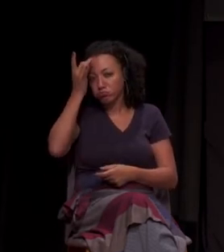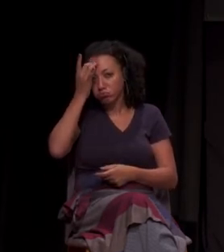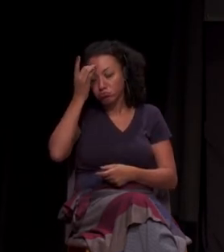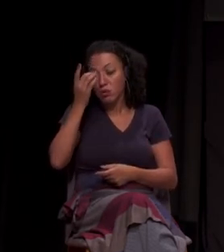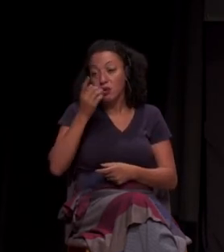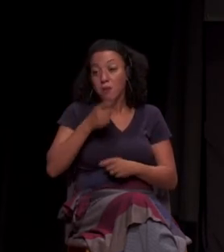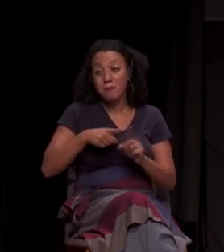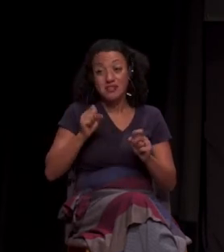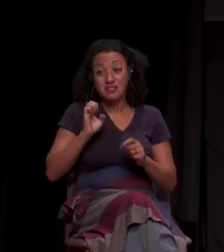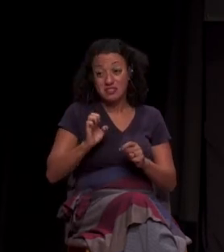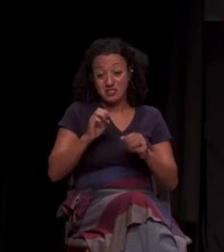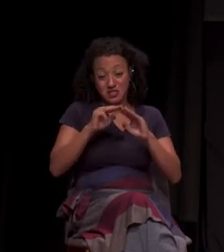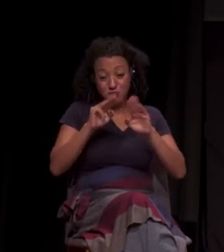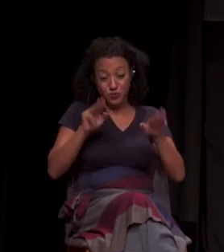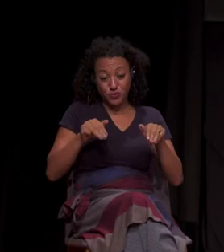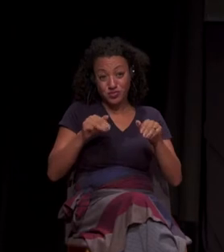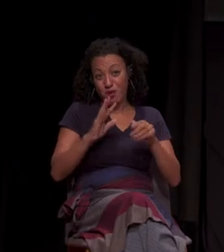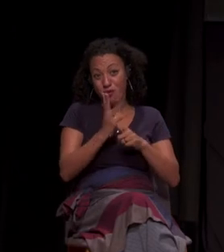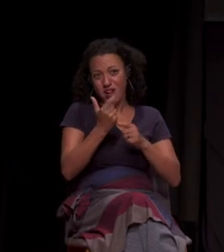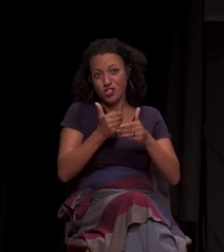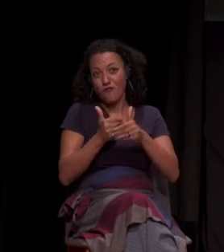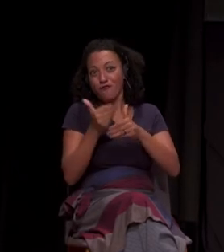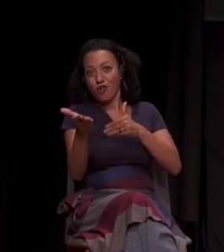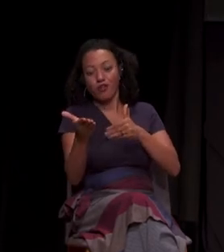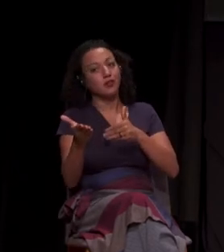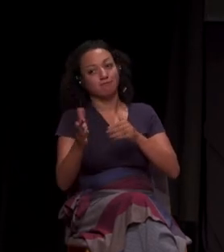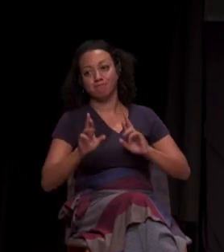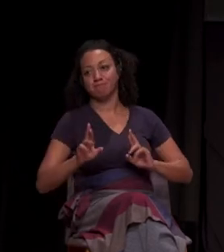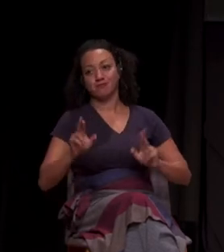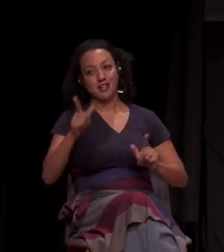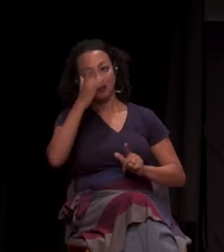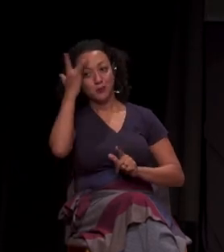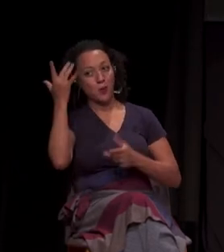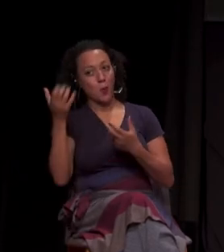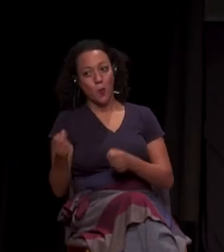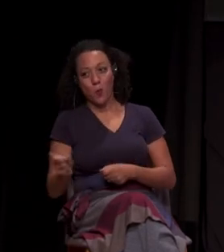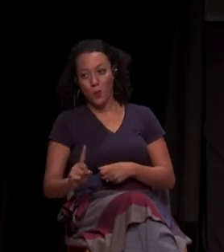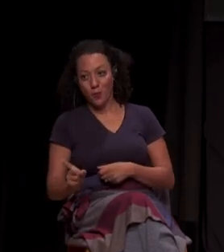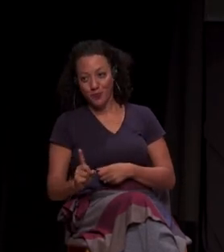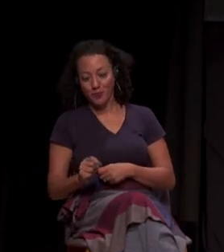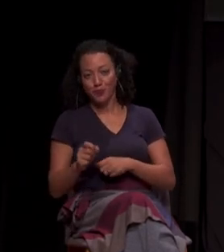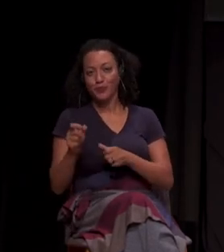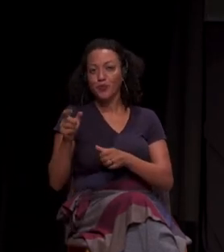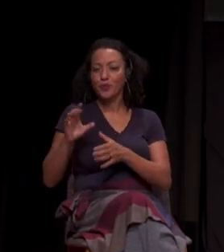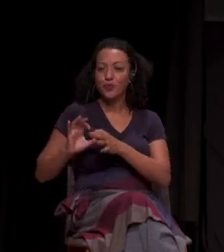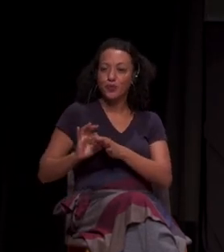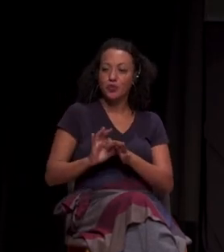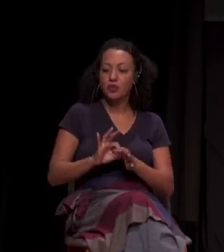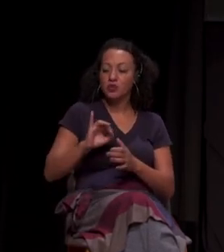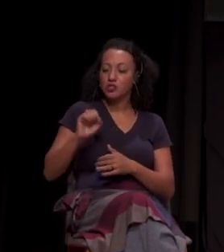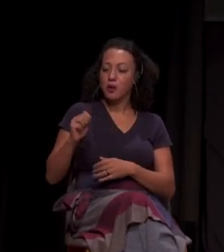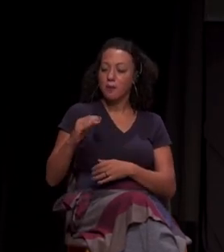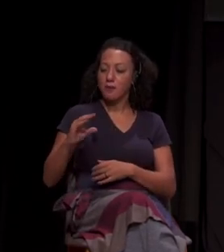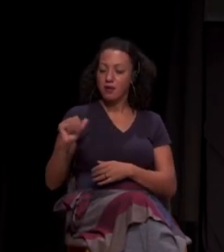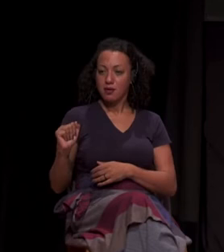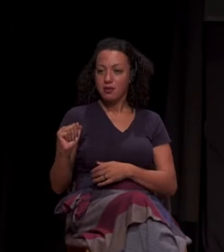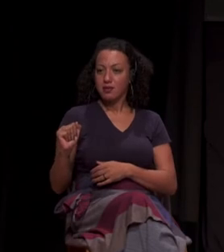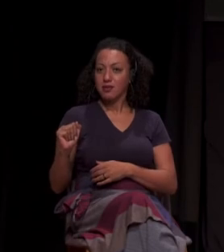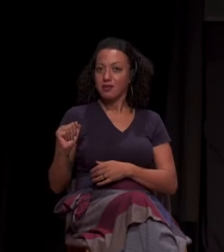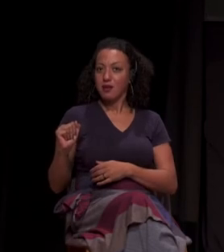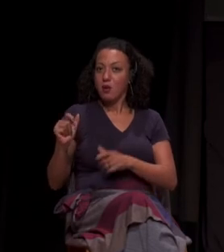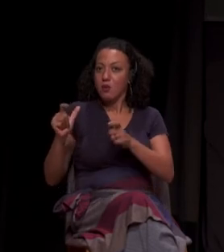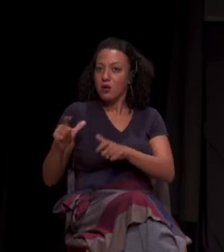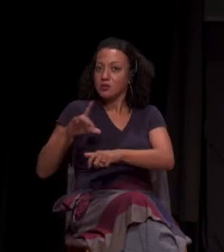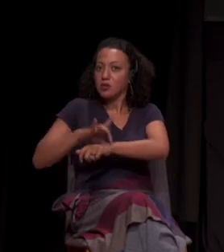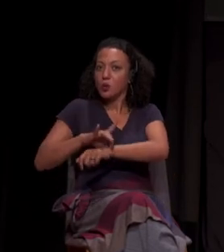because the art space in Jamaica tends to be a safe space for most discussions, when it moves outside of that realm, however, into